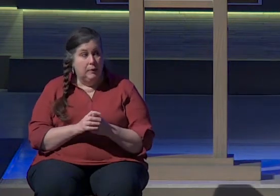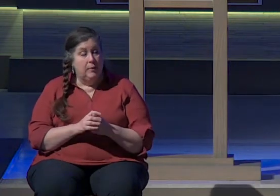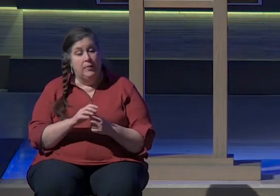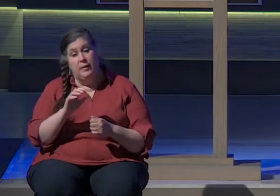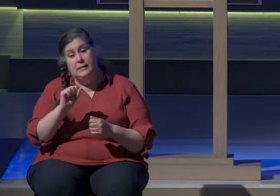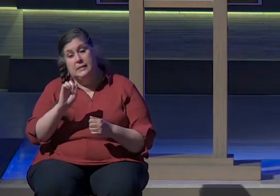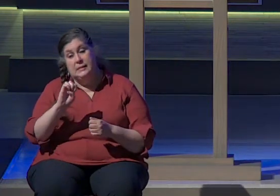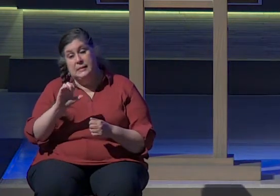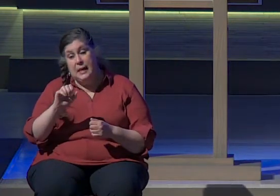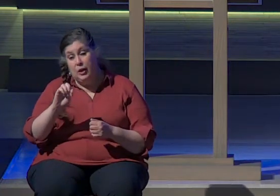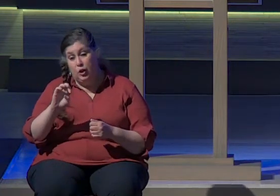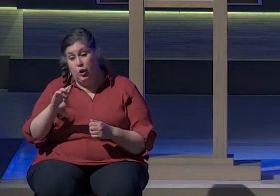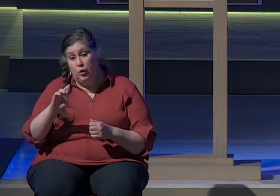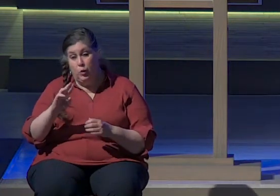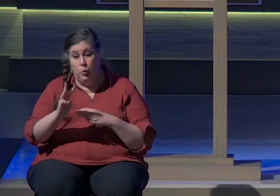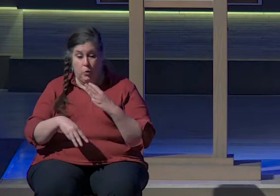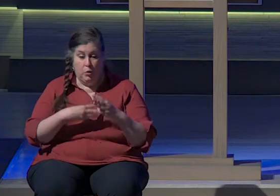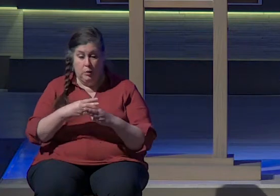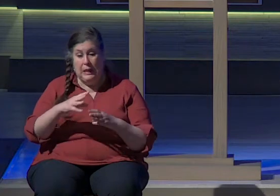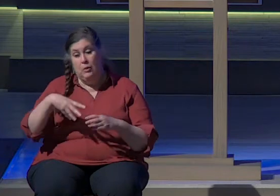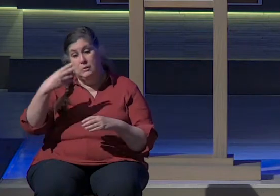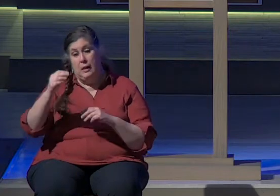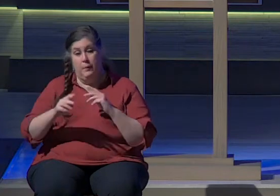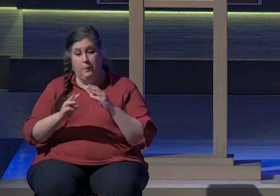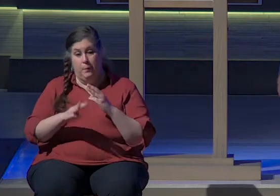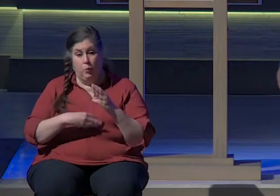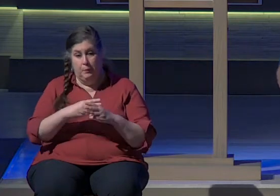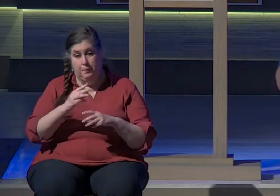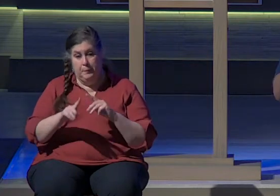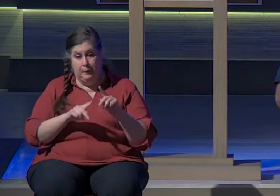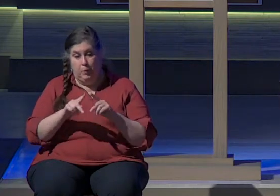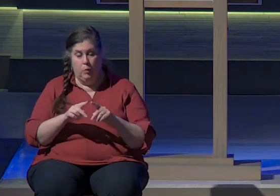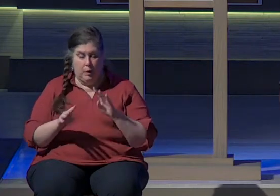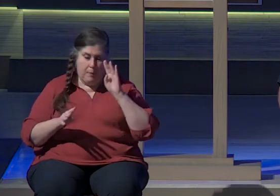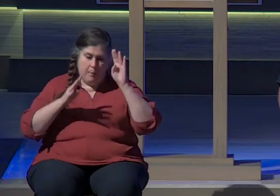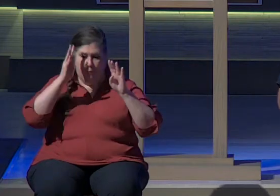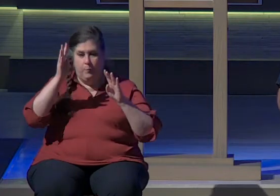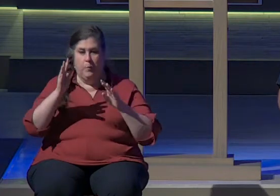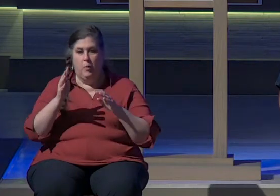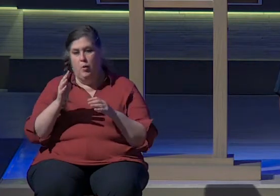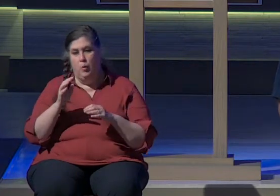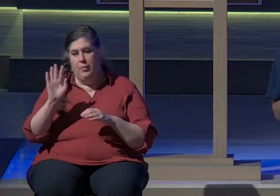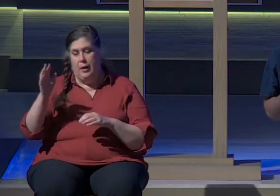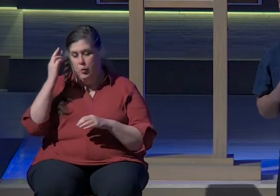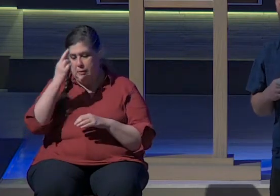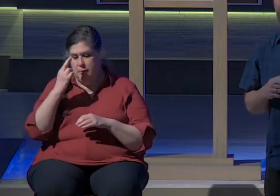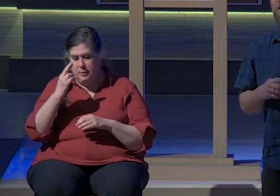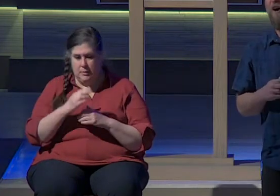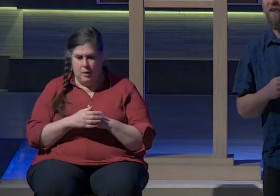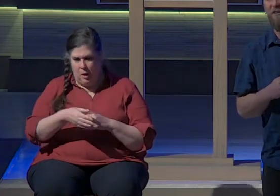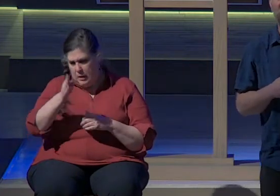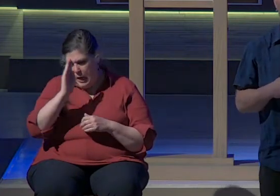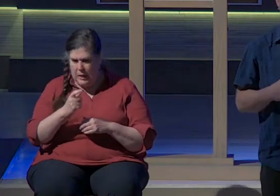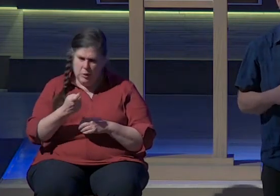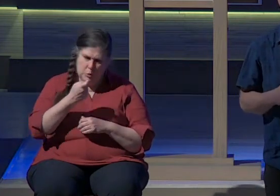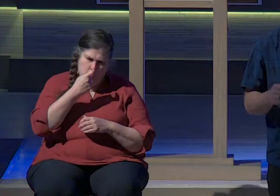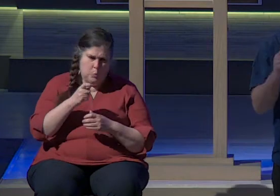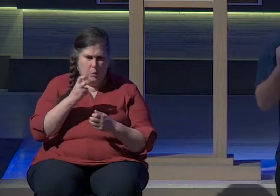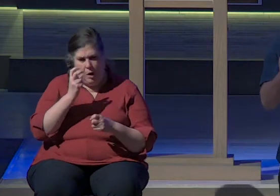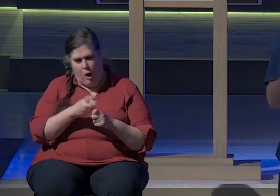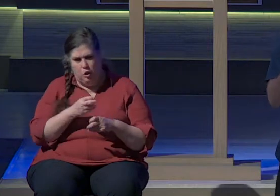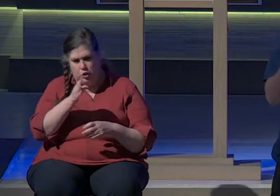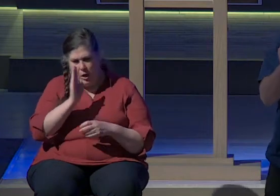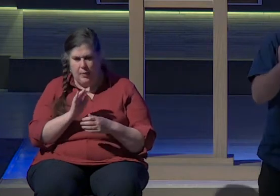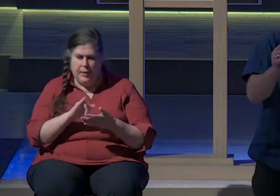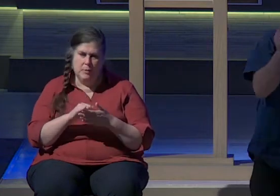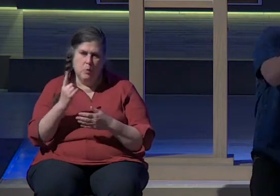the outside people, are going to rationalize and come up with their own ridiculous reasons. God's a cruel, harsh God, right? That's